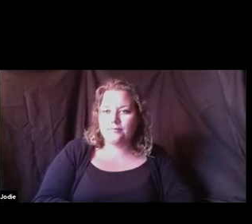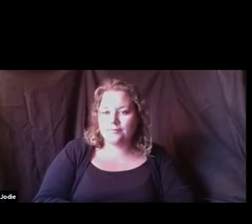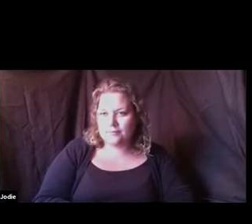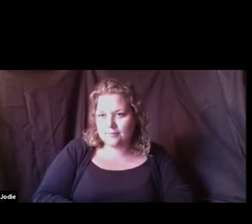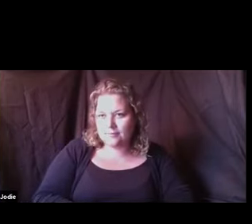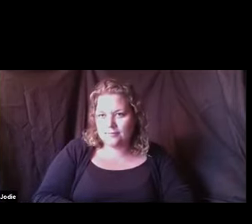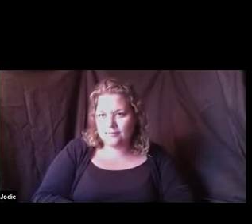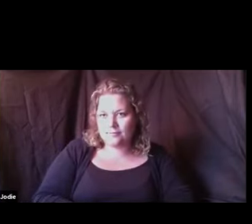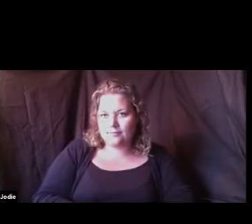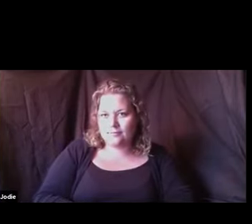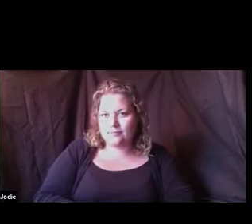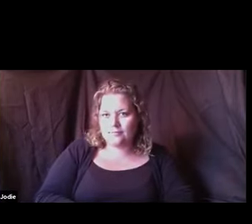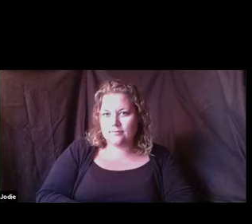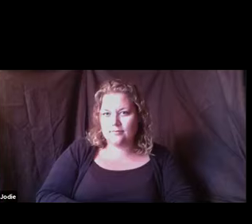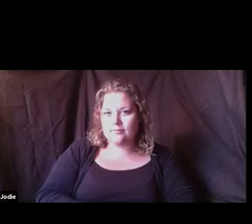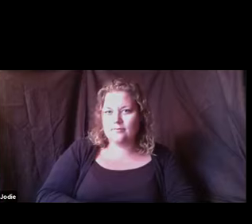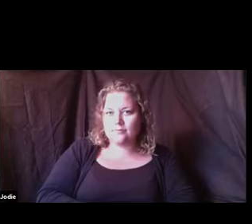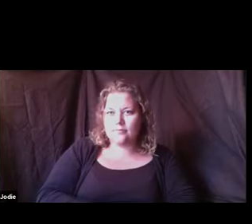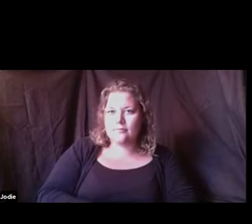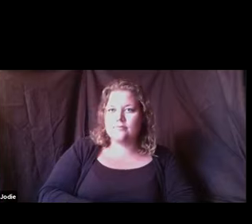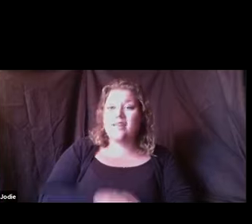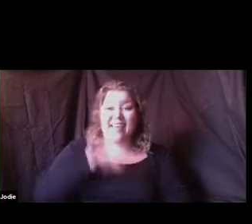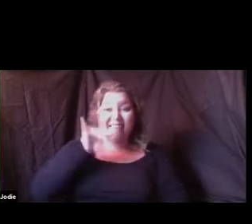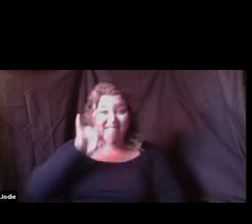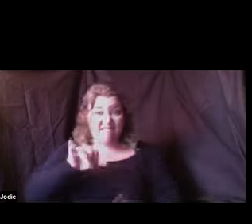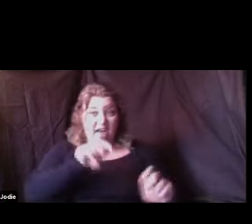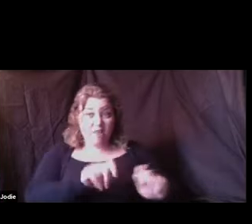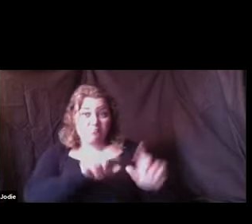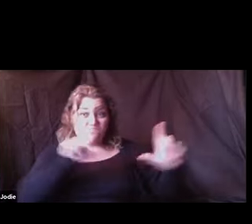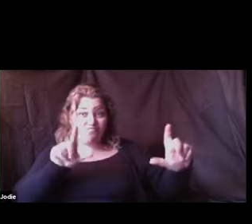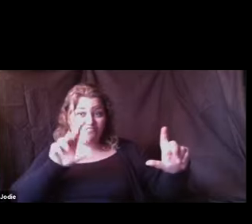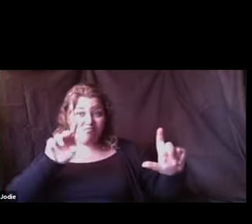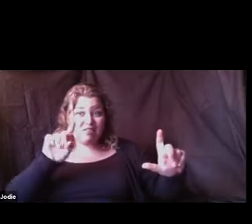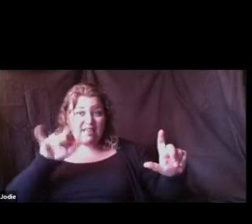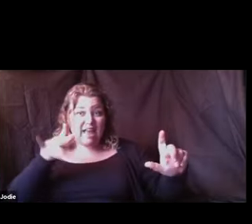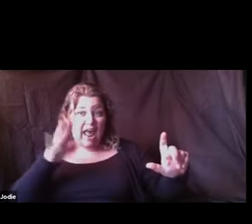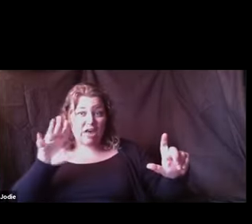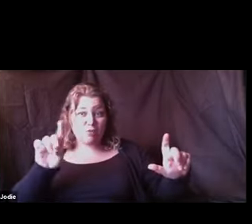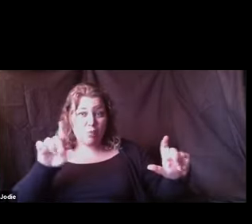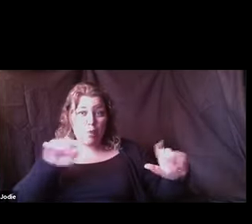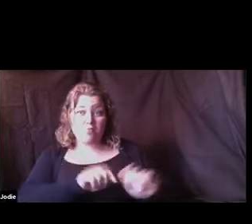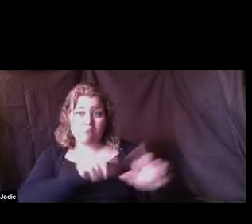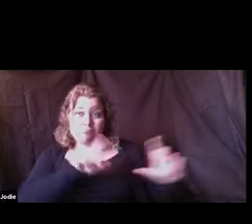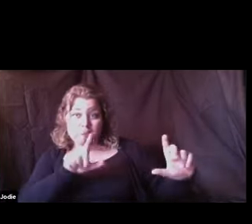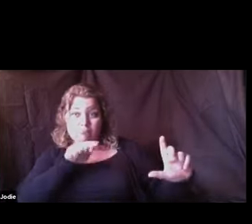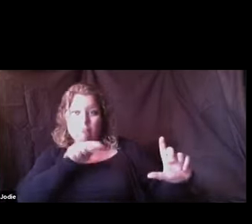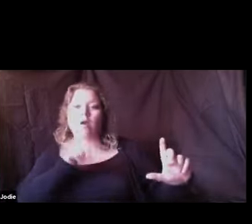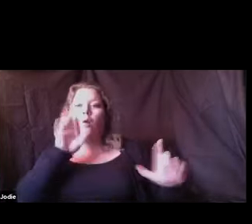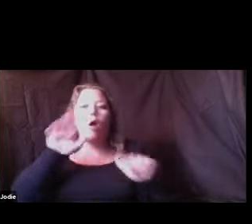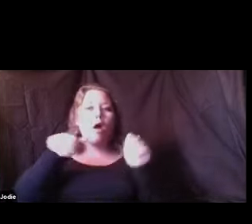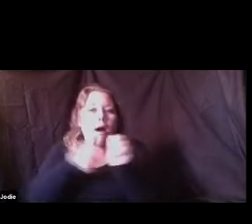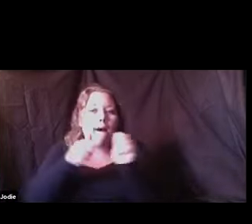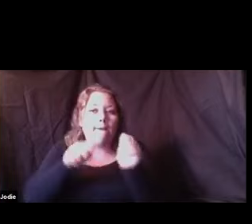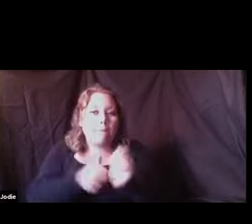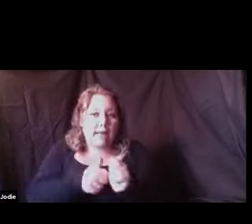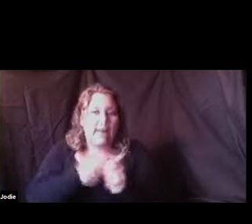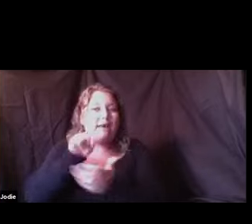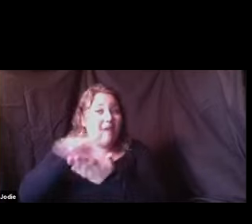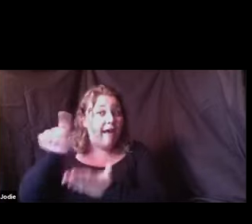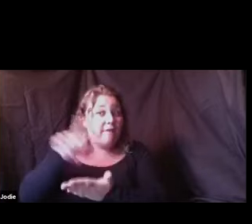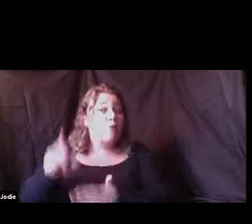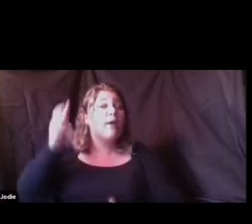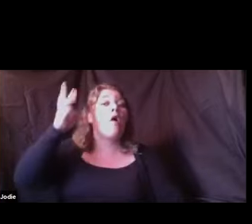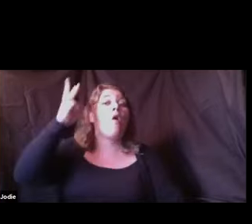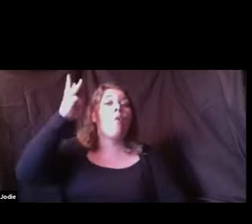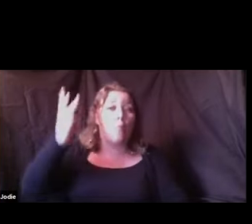indicate that we do plan to update this every week, and the day of the week that these updates will come is on Wednesday. So there will